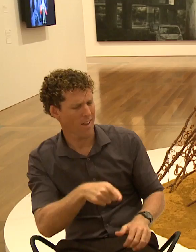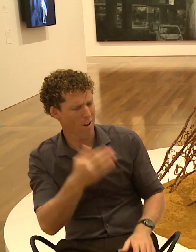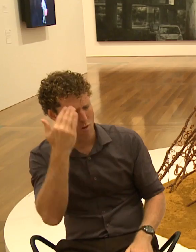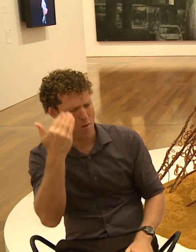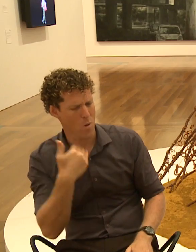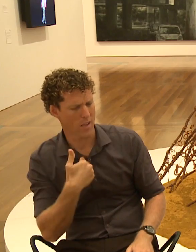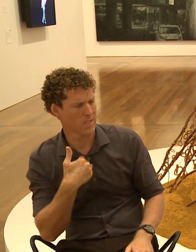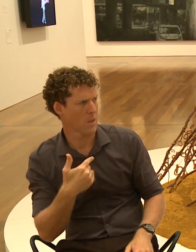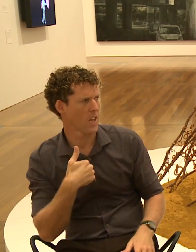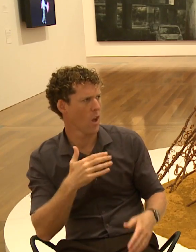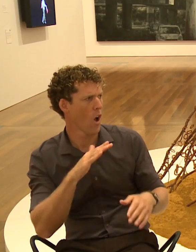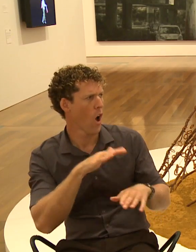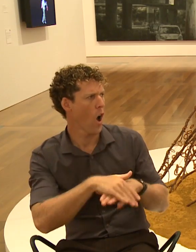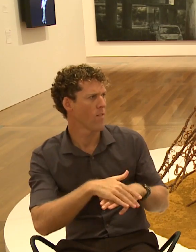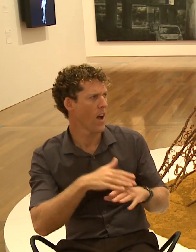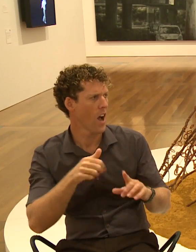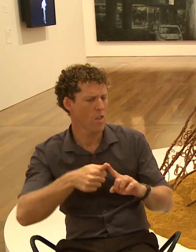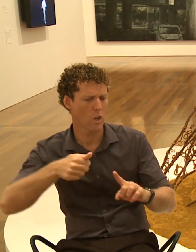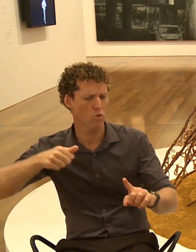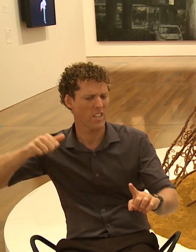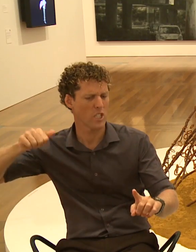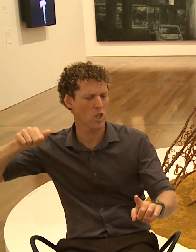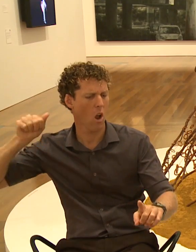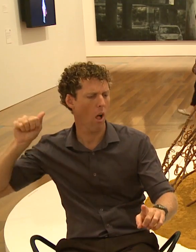me of the traditional